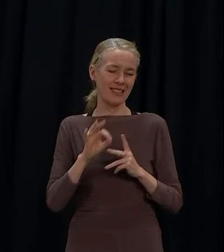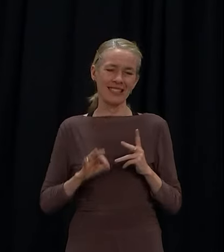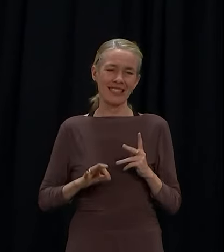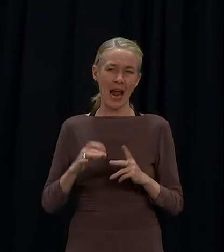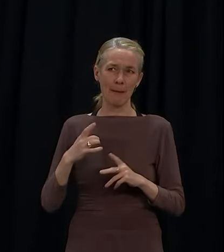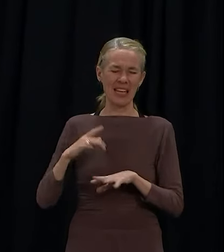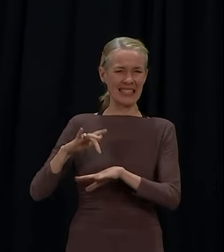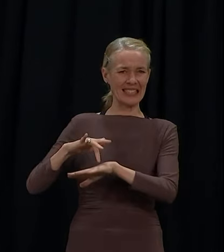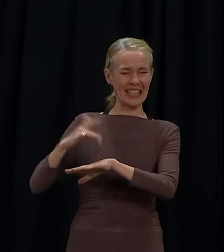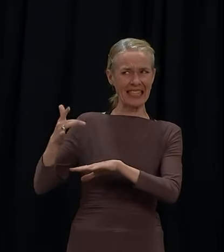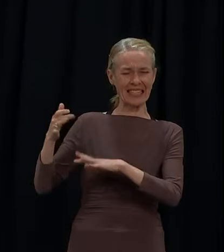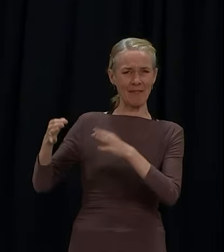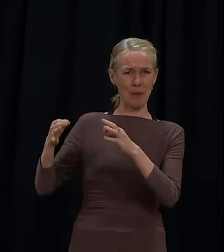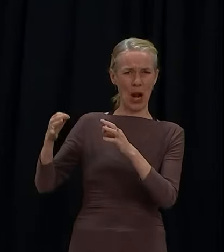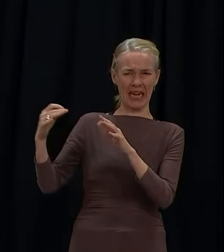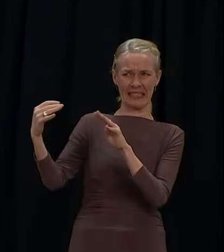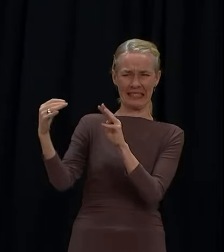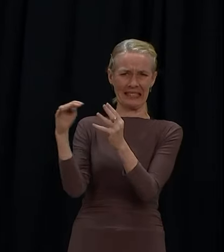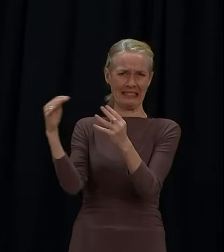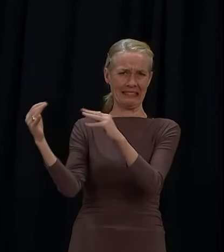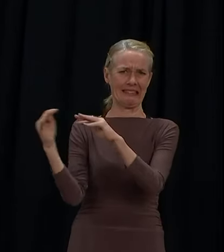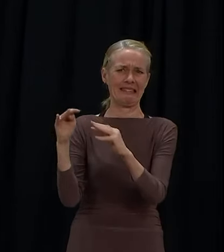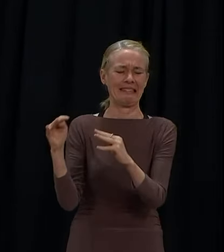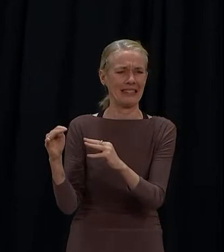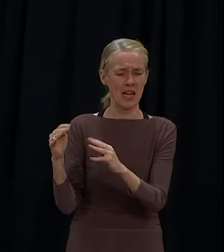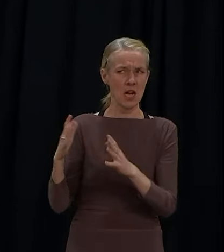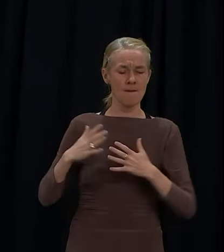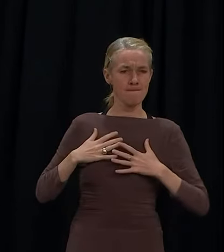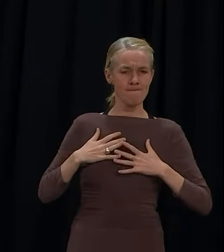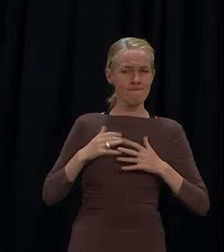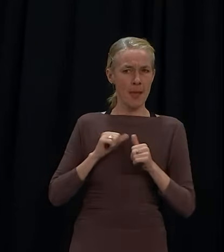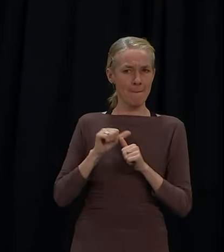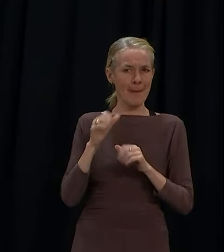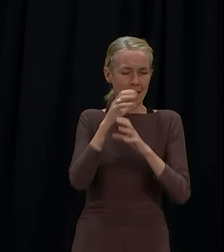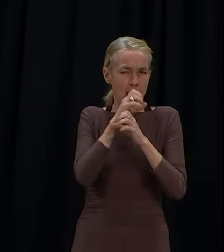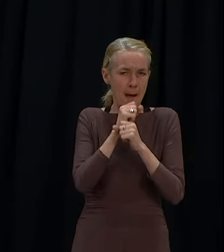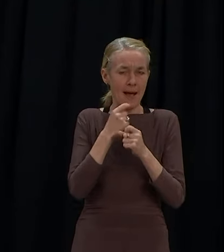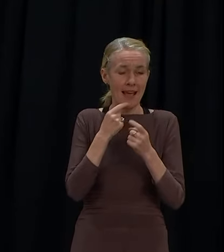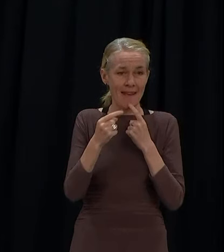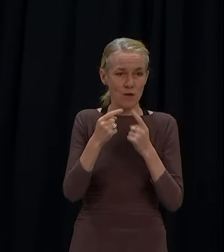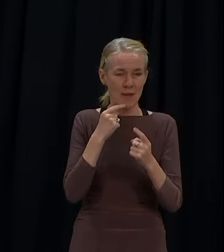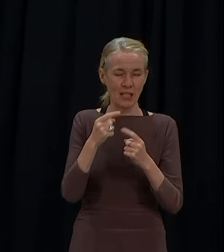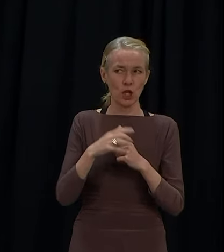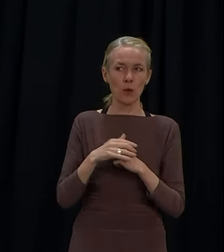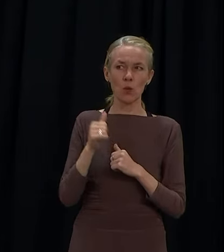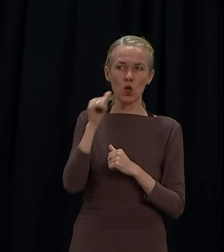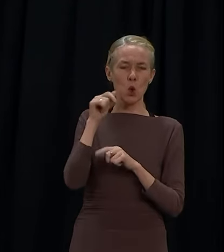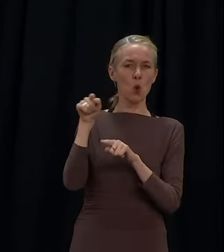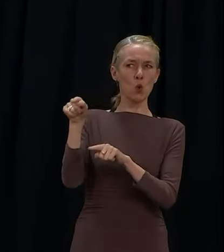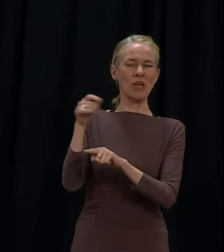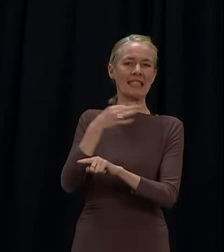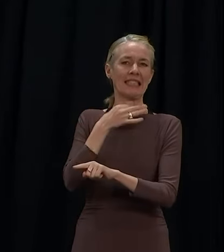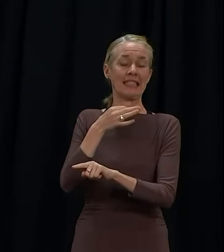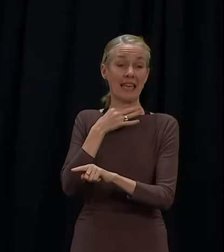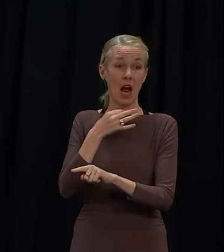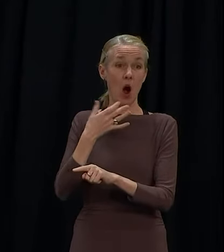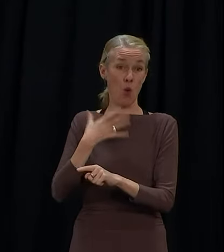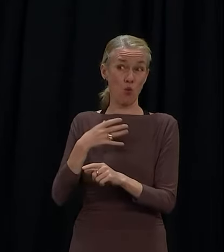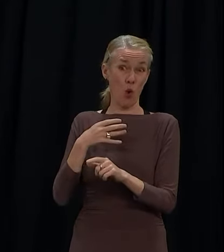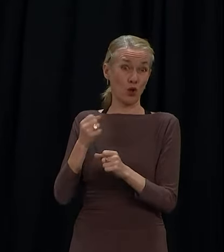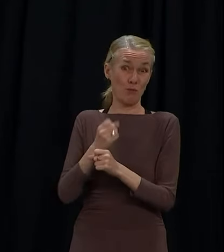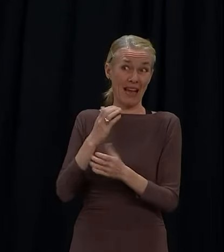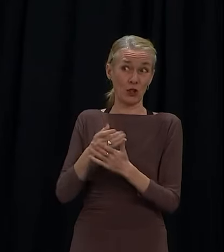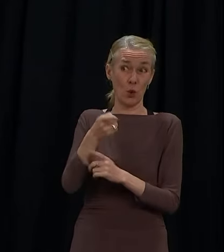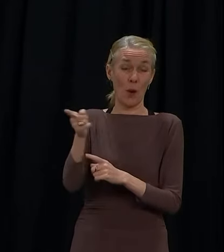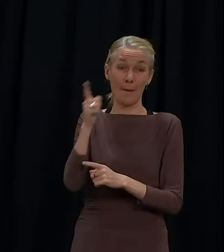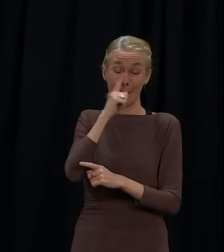have seen around potential threats around the operation, and we are very live to that, and of course wanting to keep people safe. It was